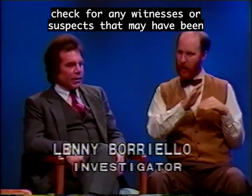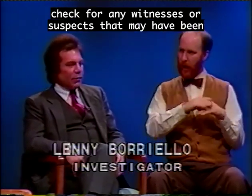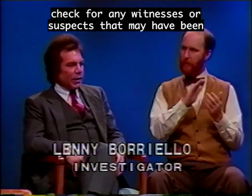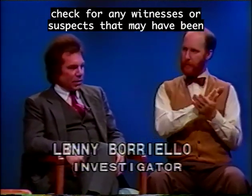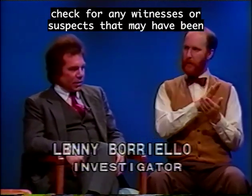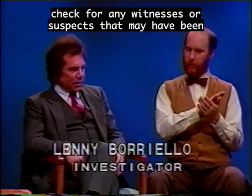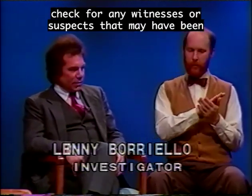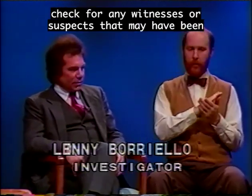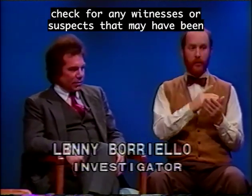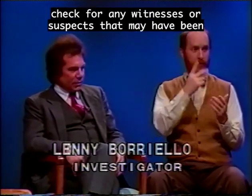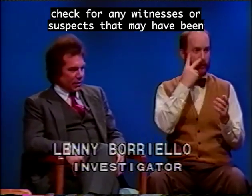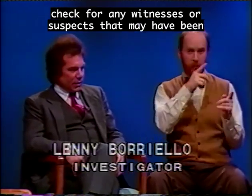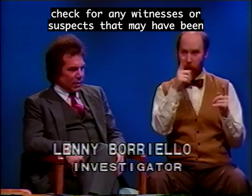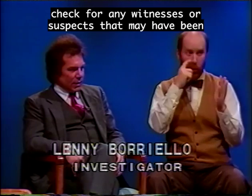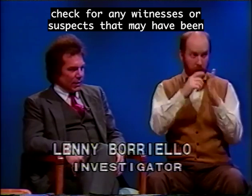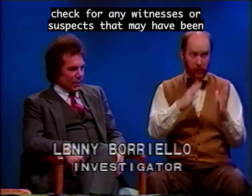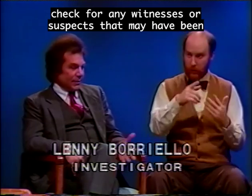check for any witnesses